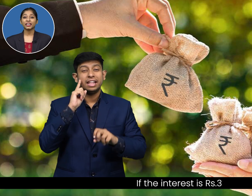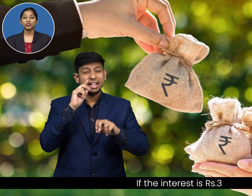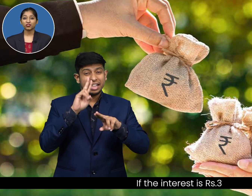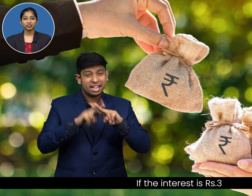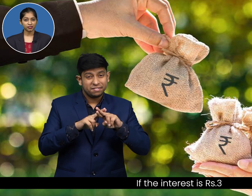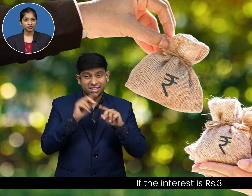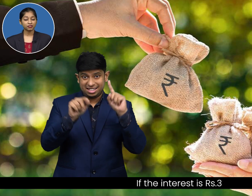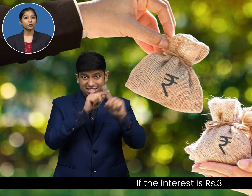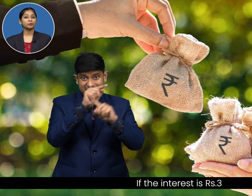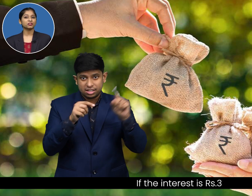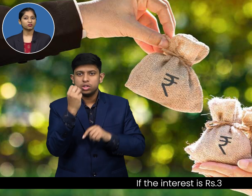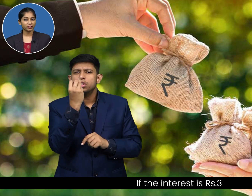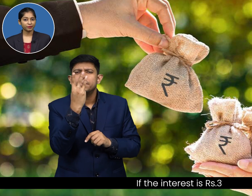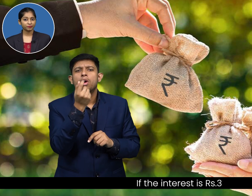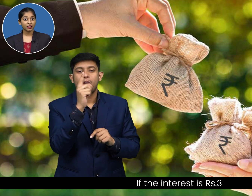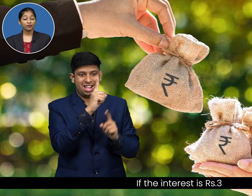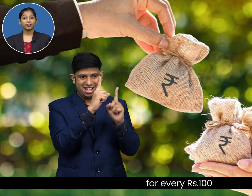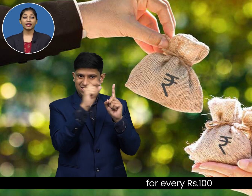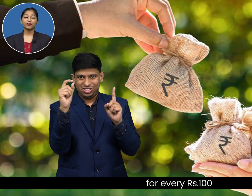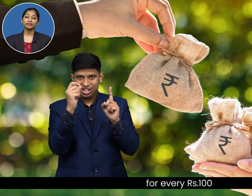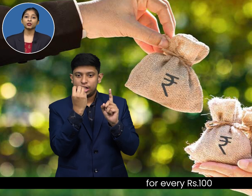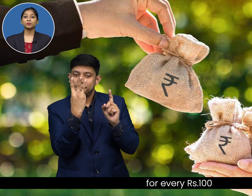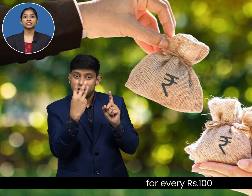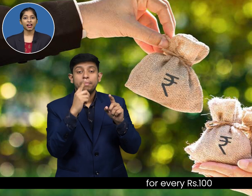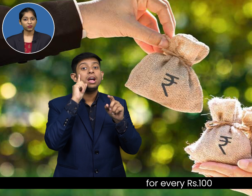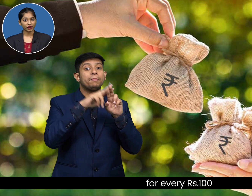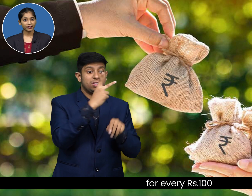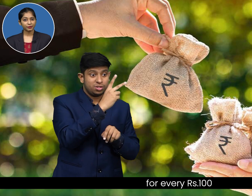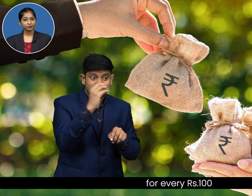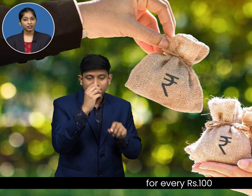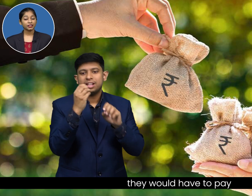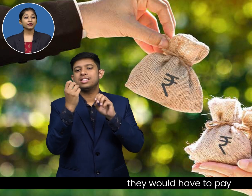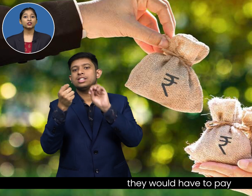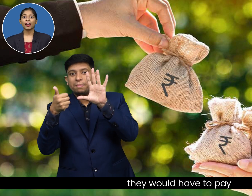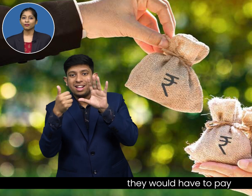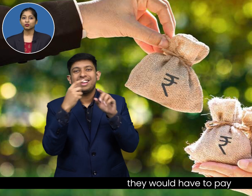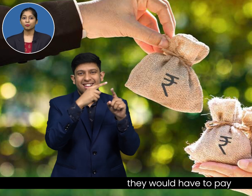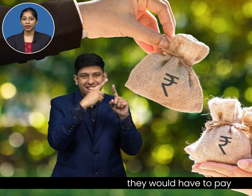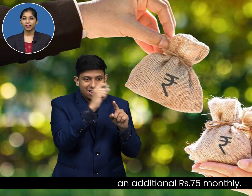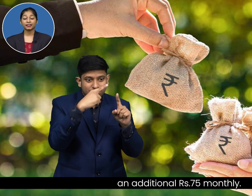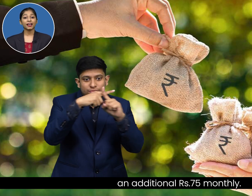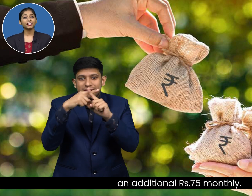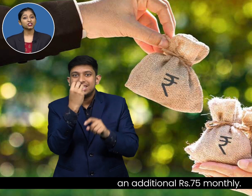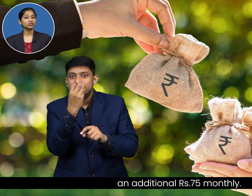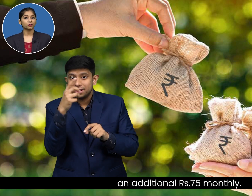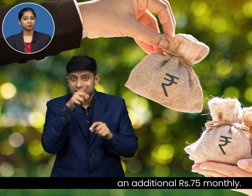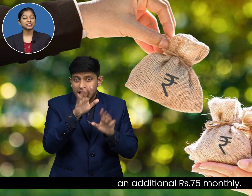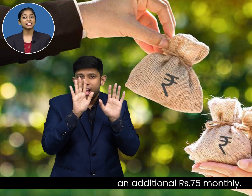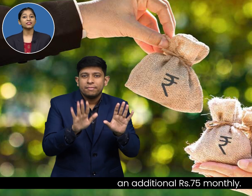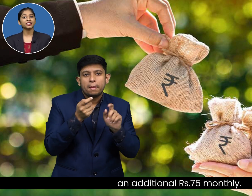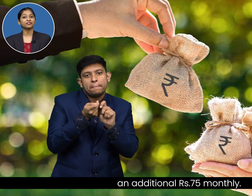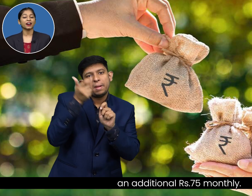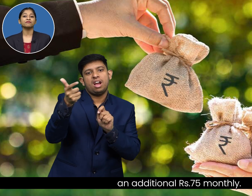If the interest is rupees 3, for every rupees 100, they would have to pay an additional